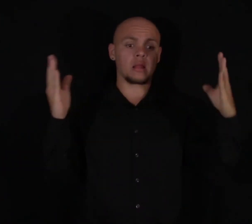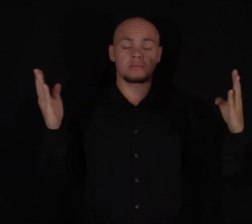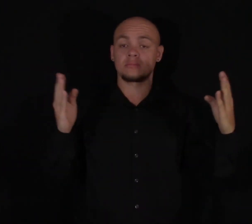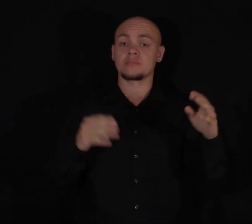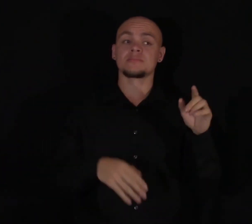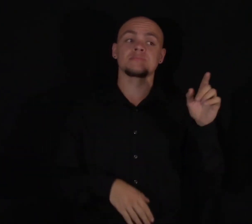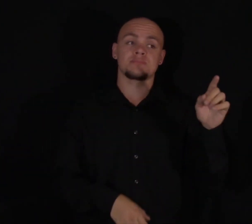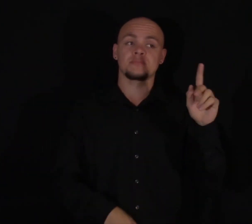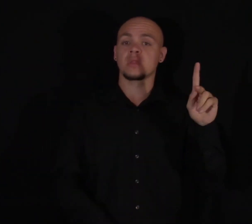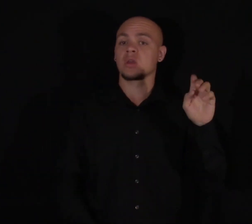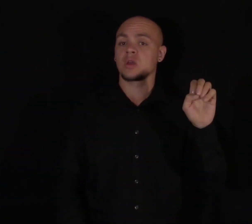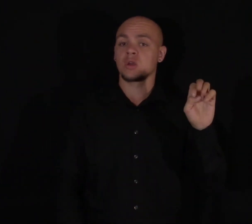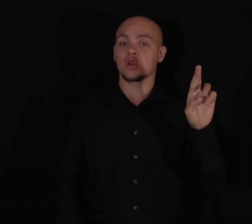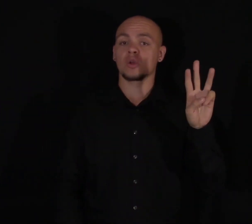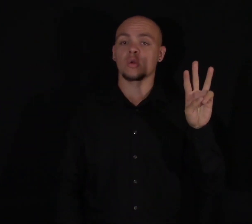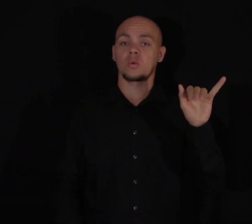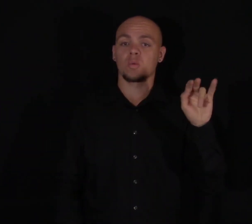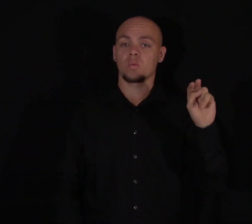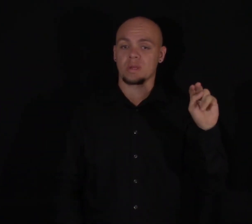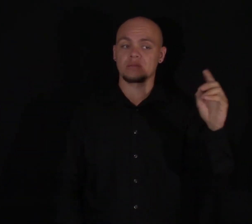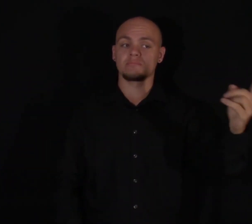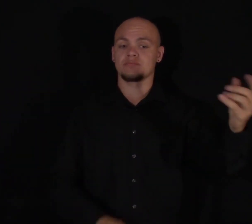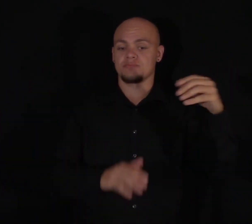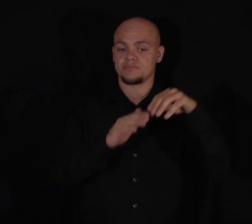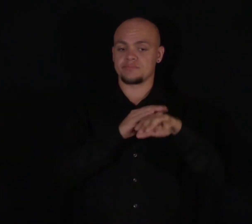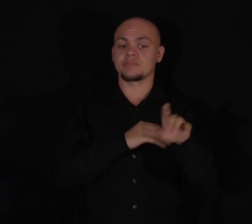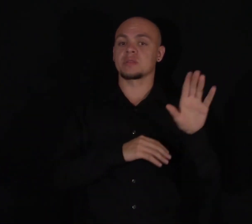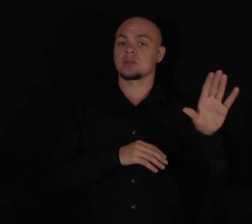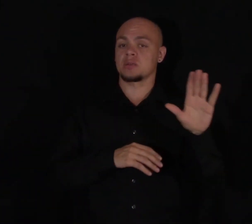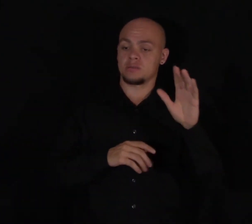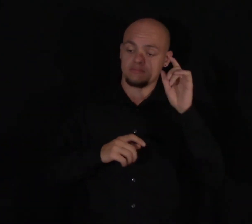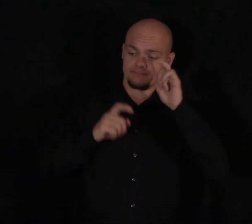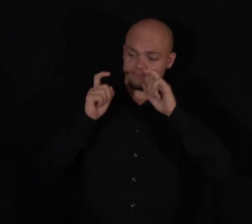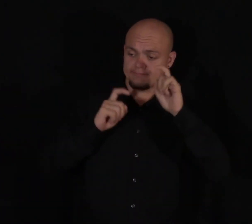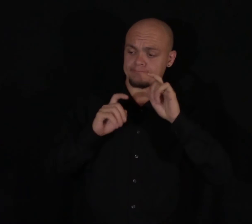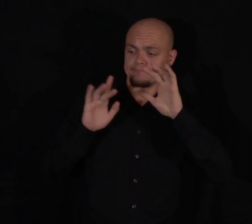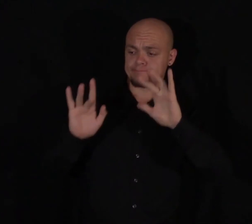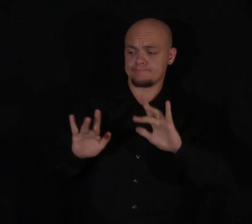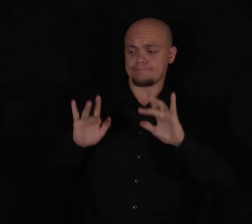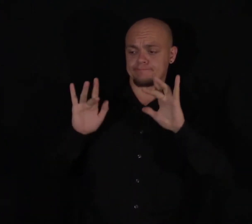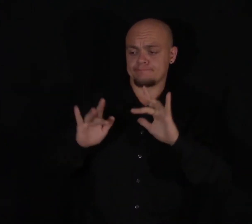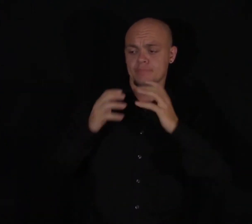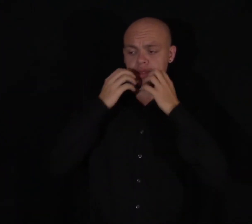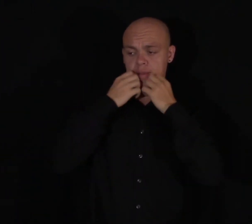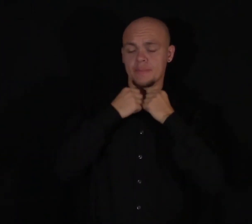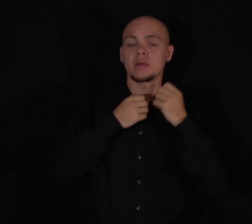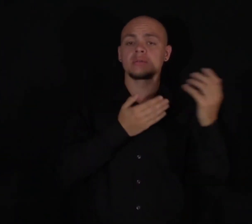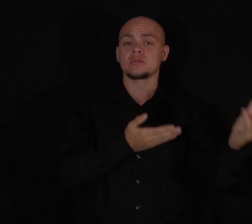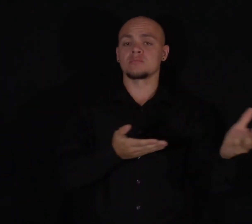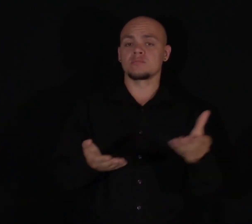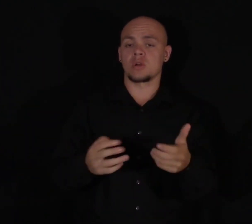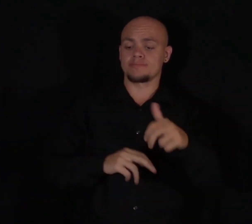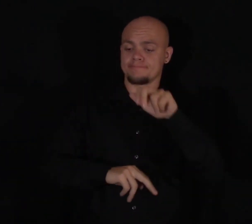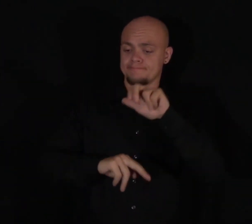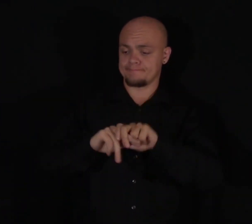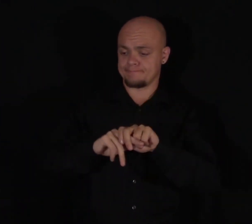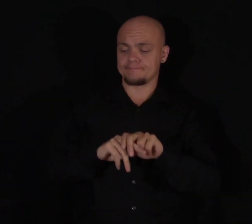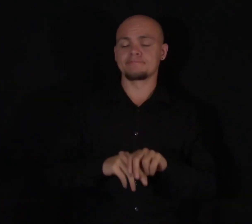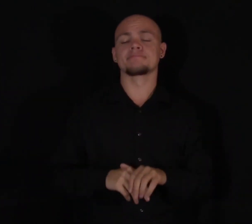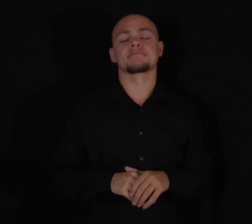Kirwan entered. His countenance expressed sympathy and compassion. He drew a chair close to mine, and addressed me in